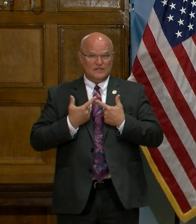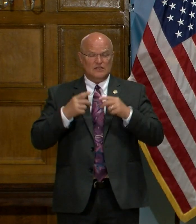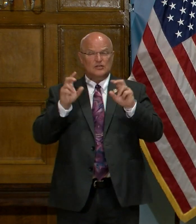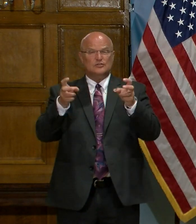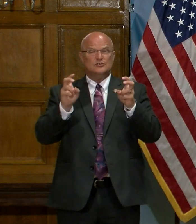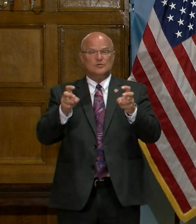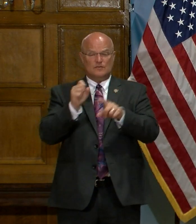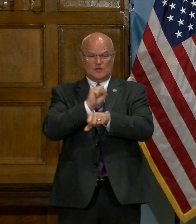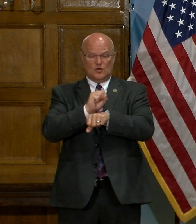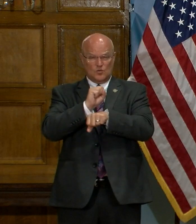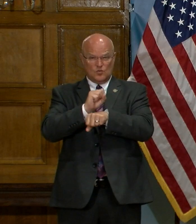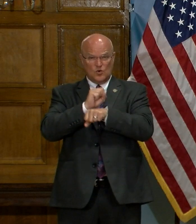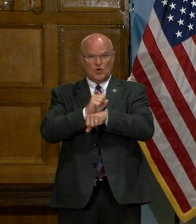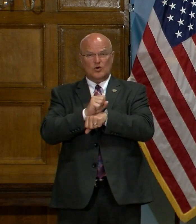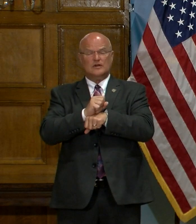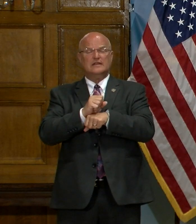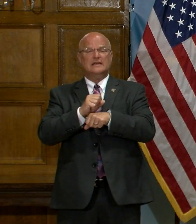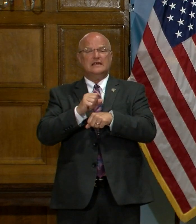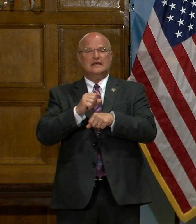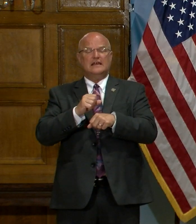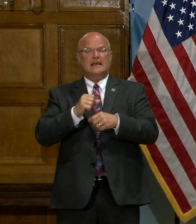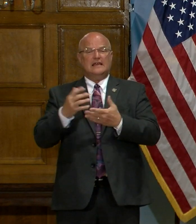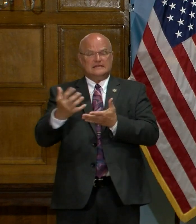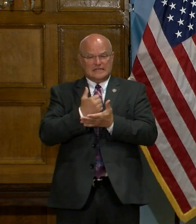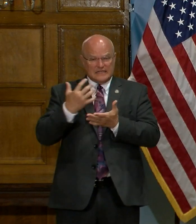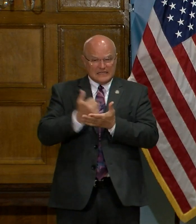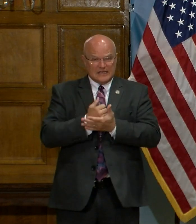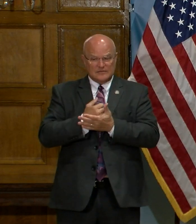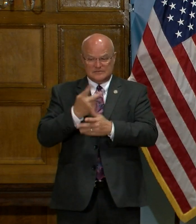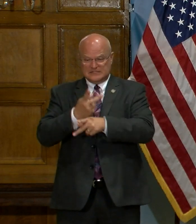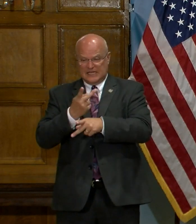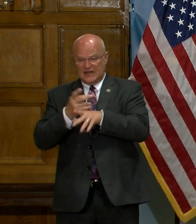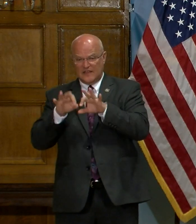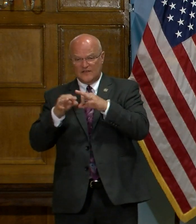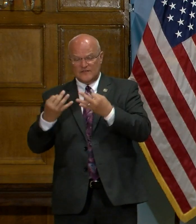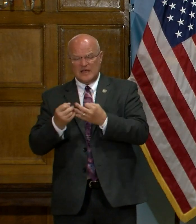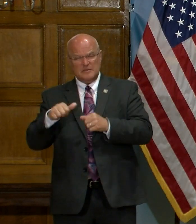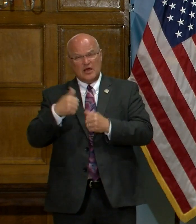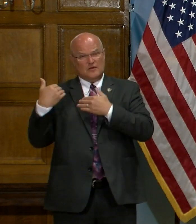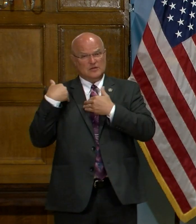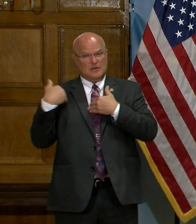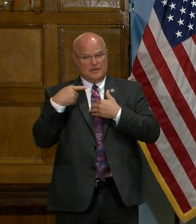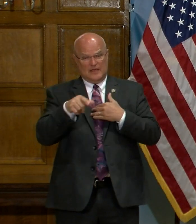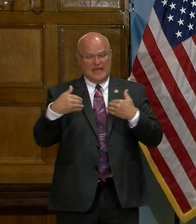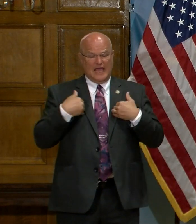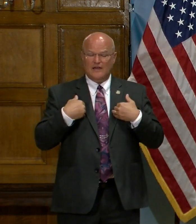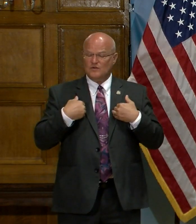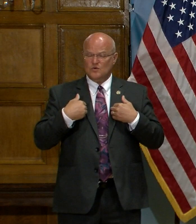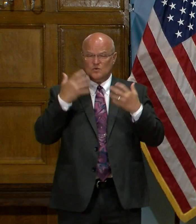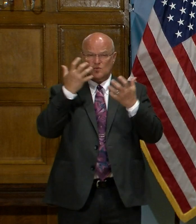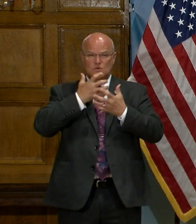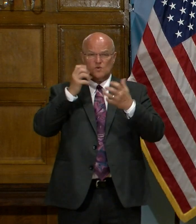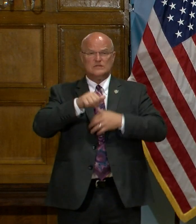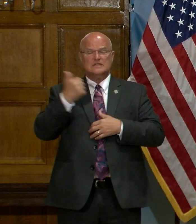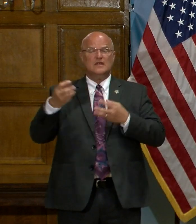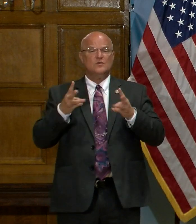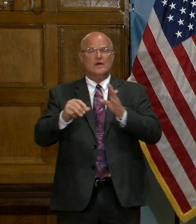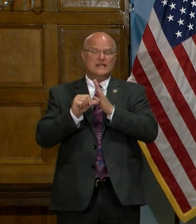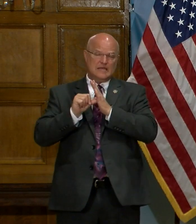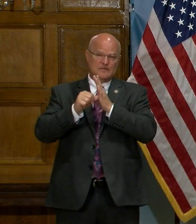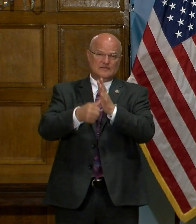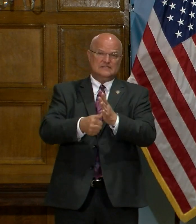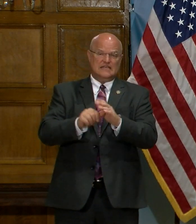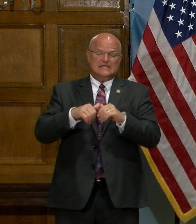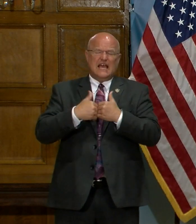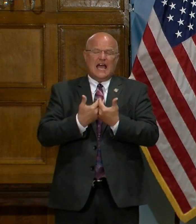in terms of their work and their productivity, taking care of their family and all the other responsibilities. It's just another way to